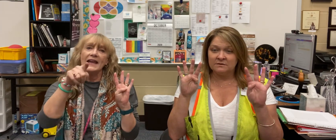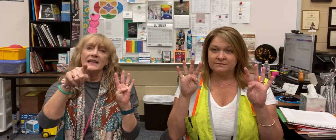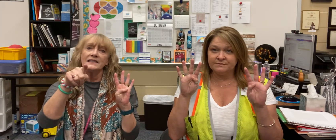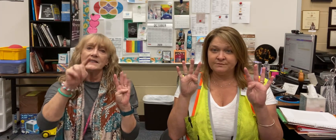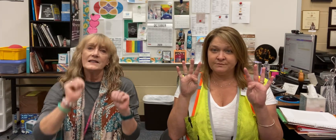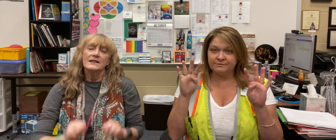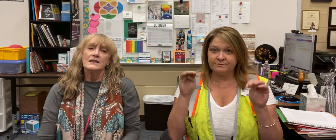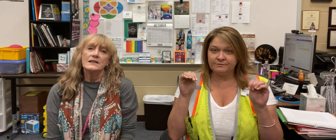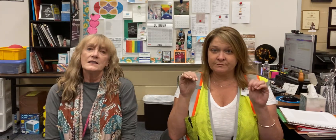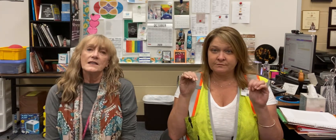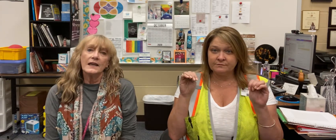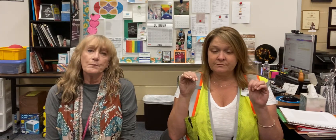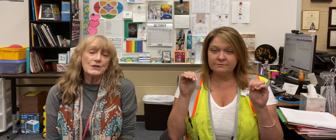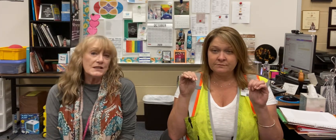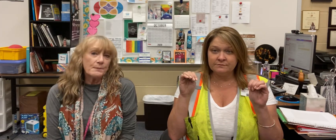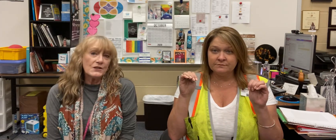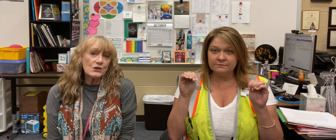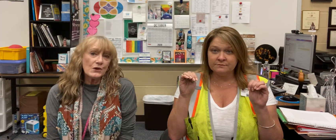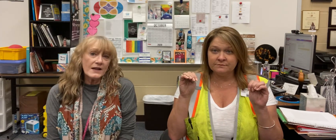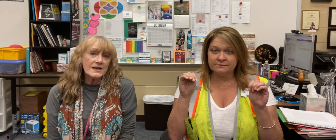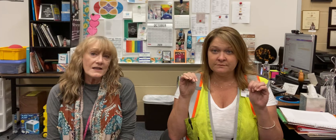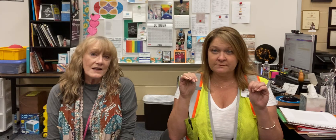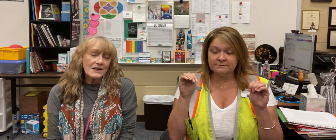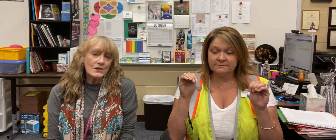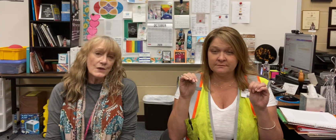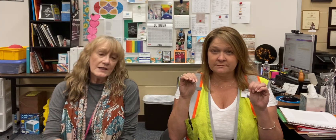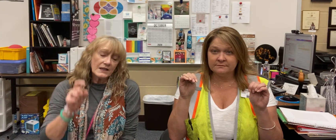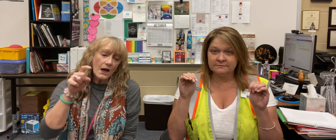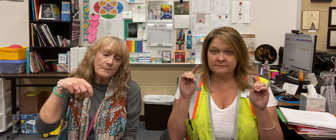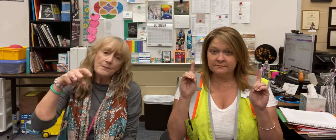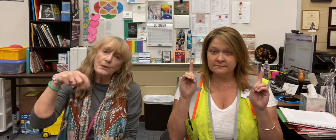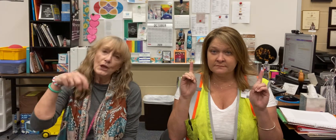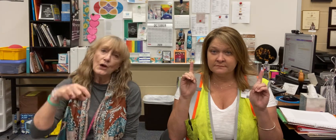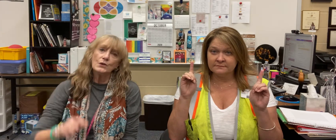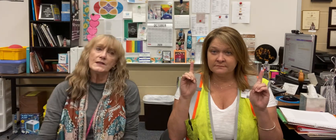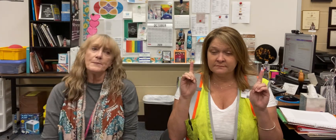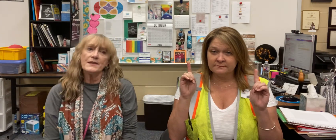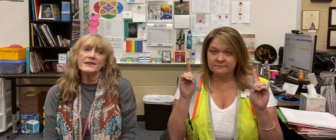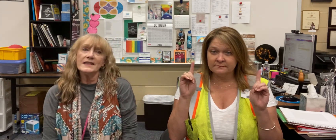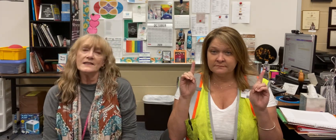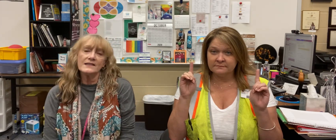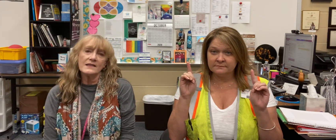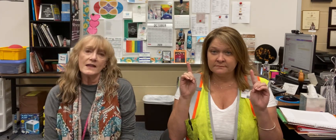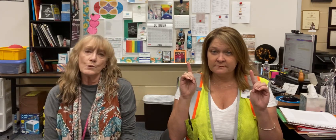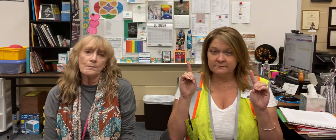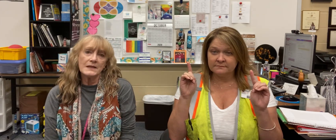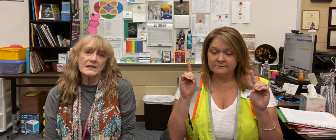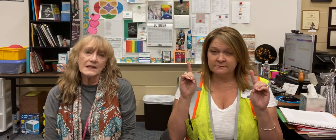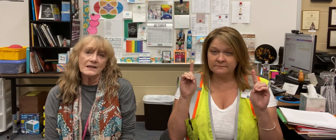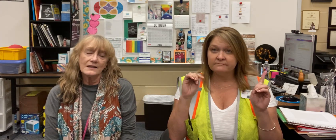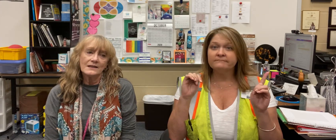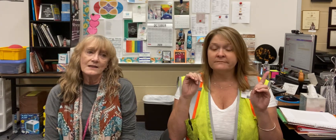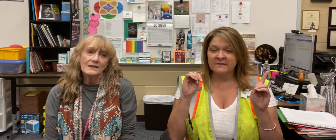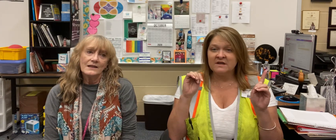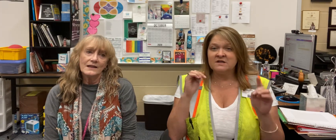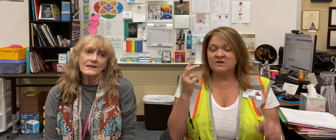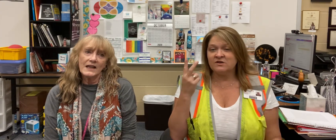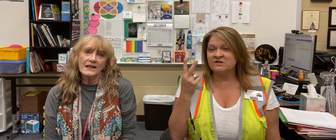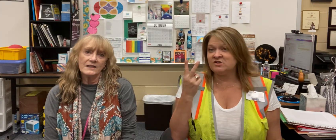And to get participation credit, you need to comment below some of the things that they were missing in the land of the city. So there's 2